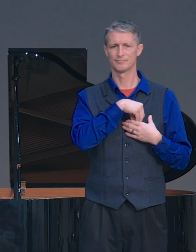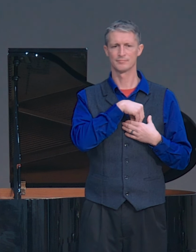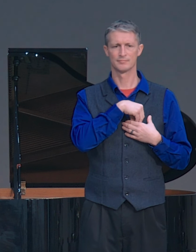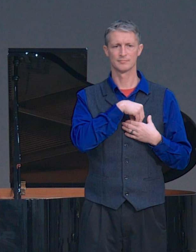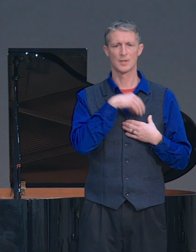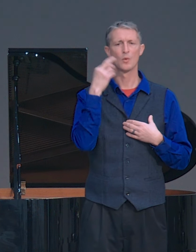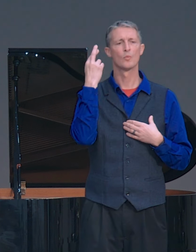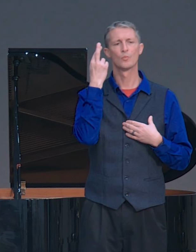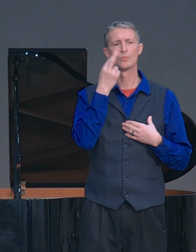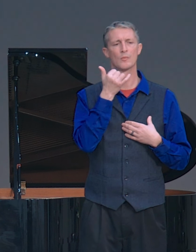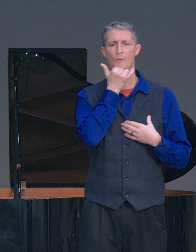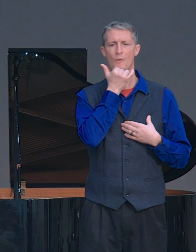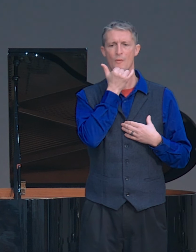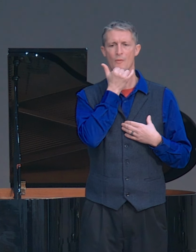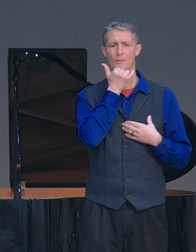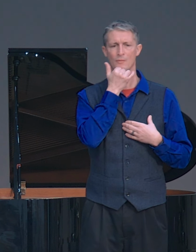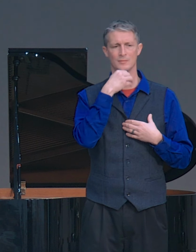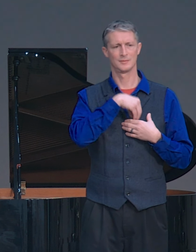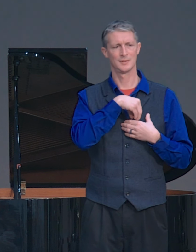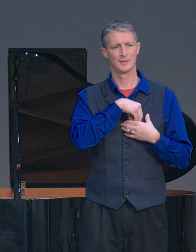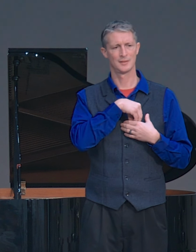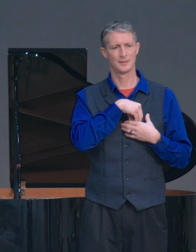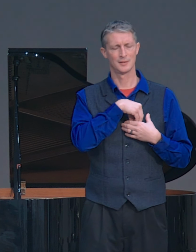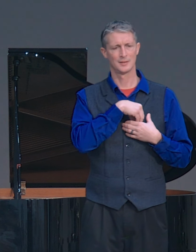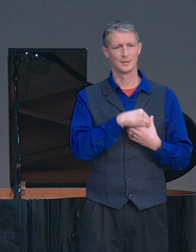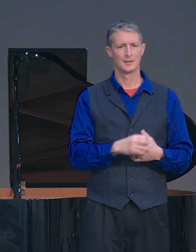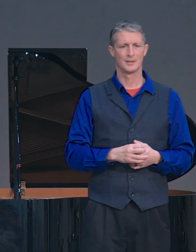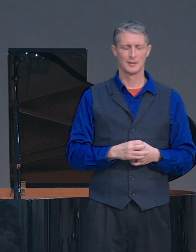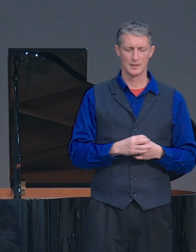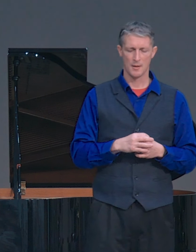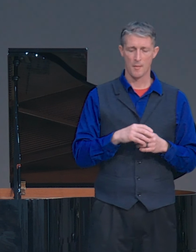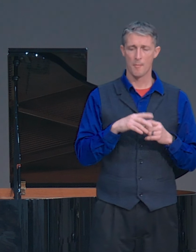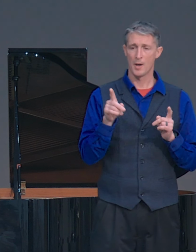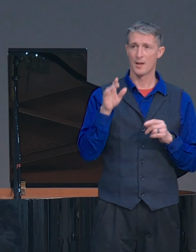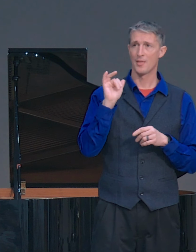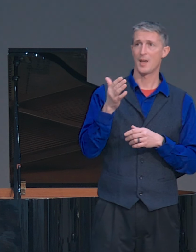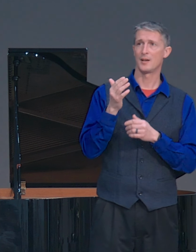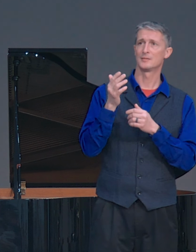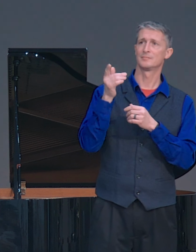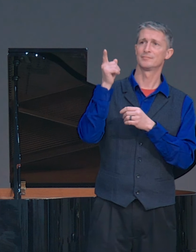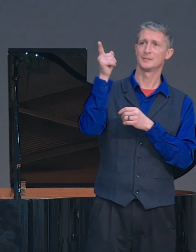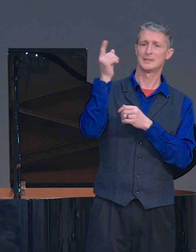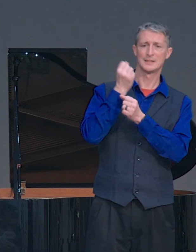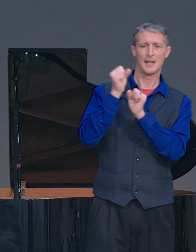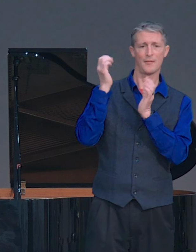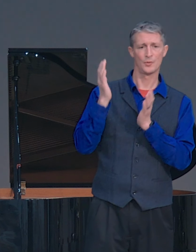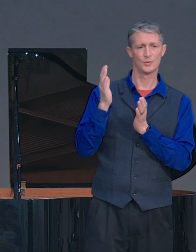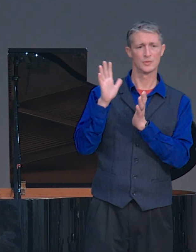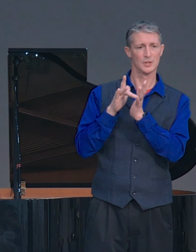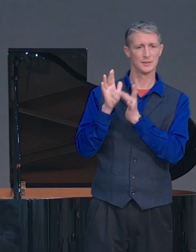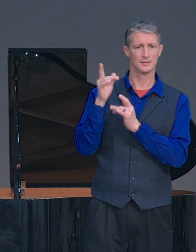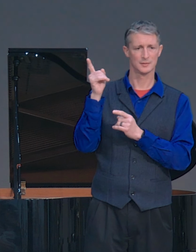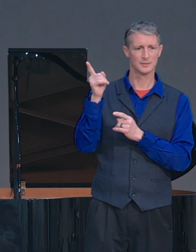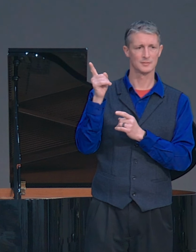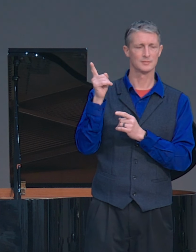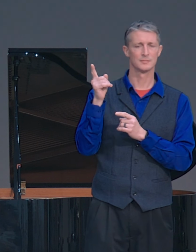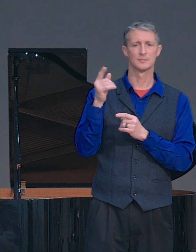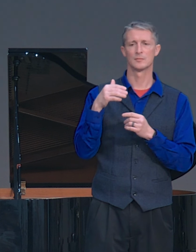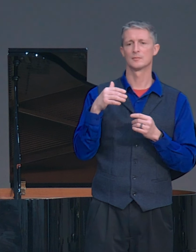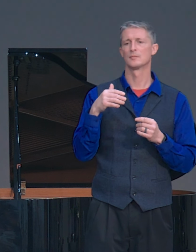And we can attest that with that Savior comes a new heart.